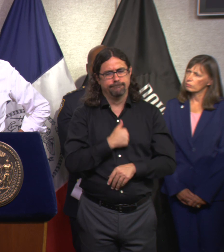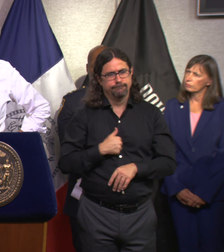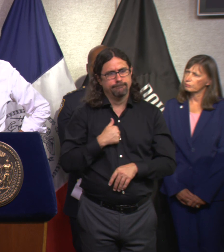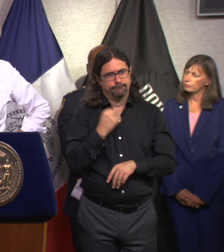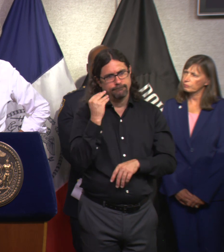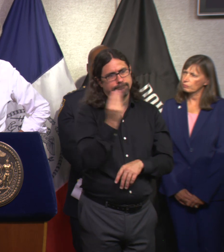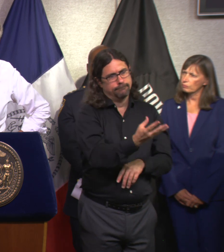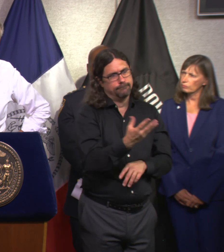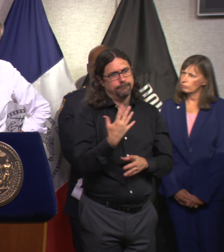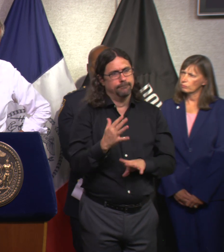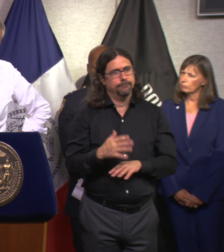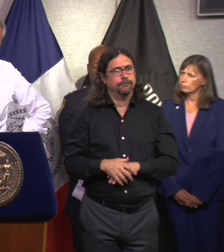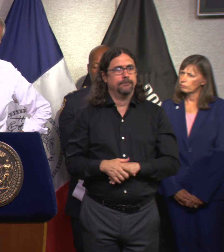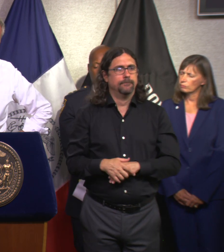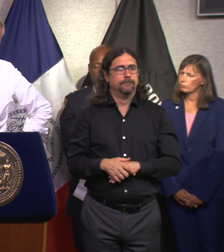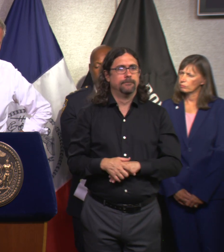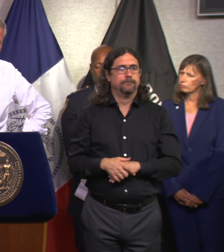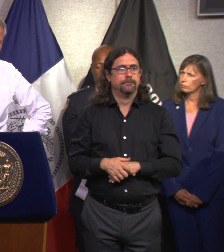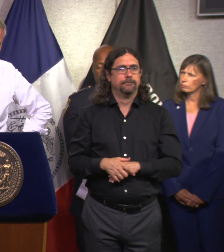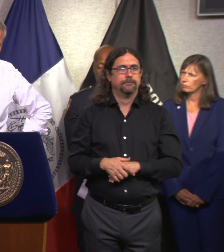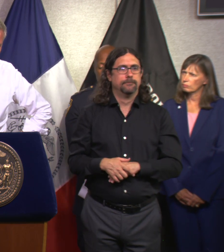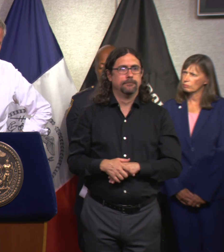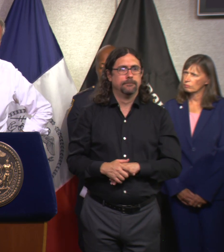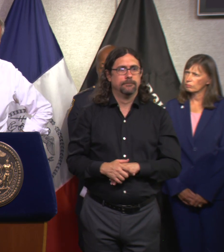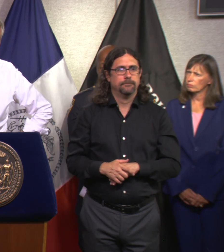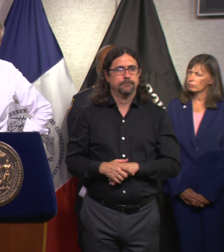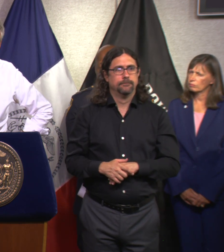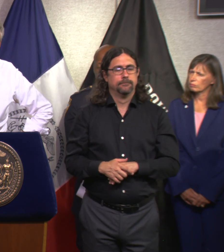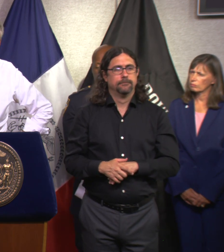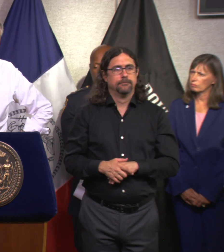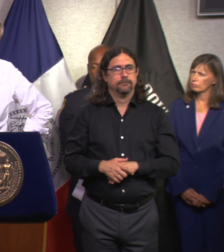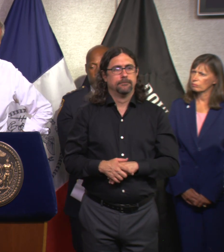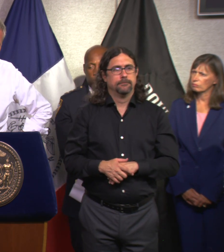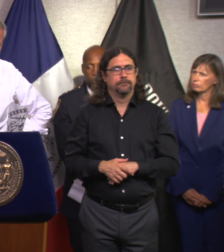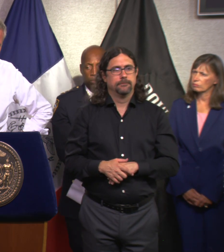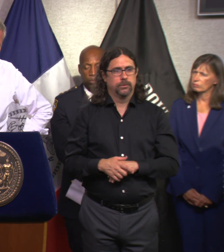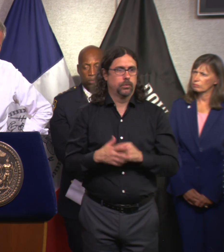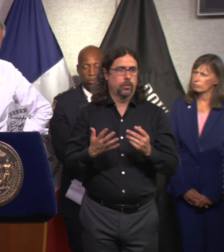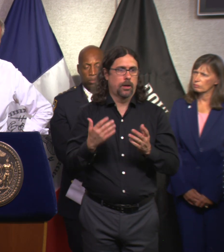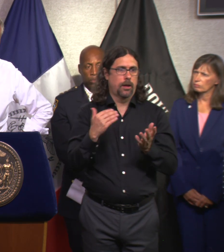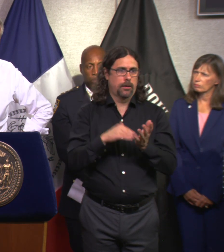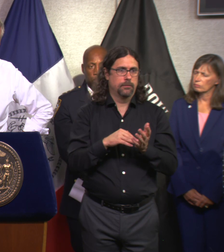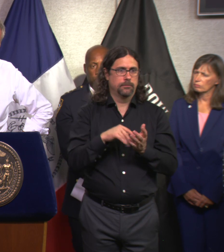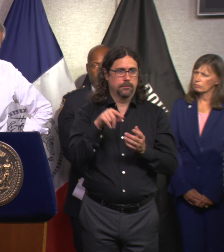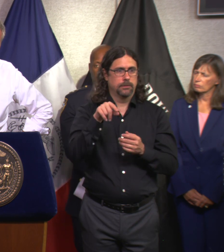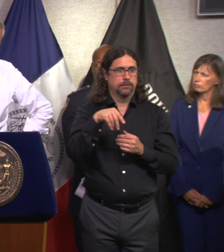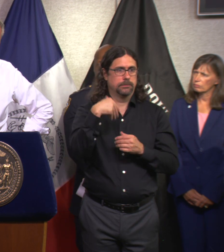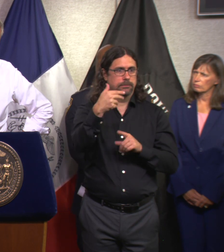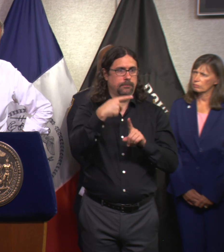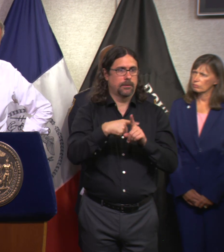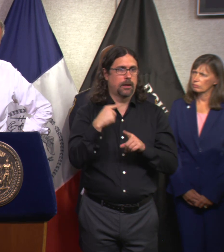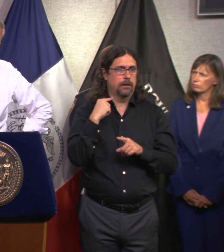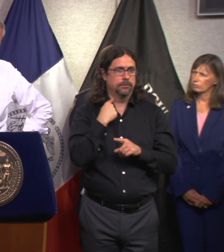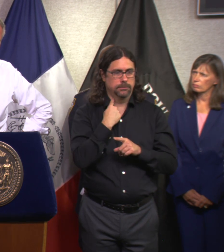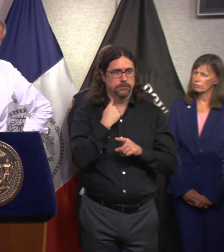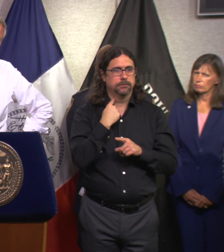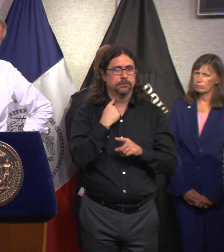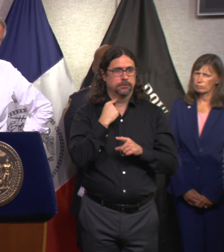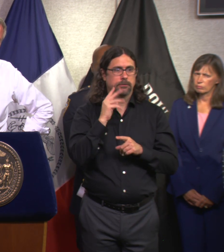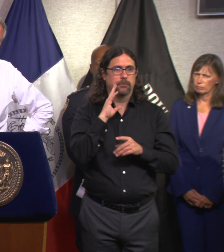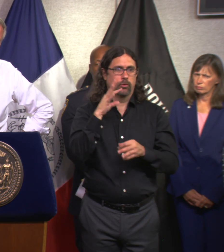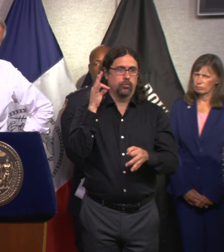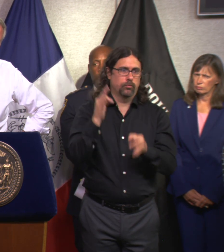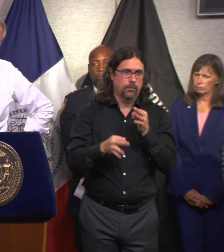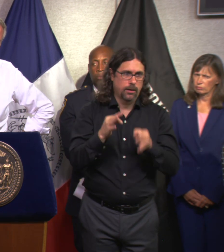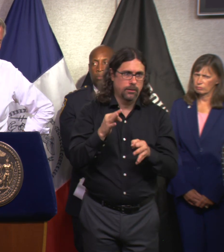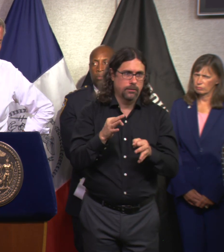trial is coming to a close. The judge's recommendation will go to the commissioner. By law, the commissioner decides. It will be resolved in August. Did you ask